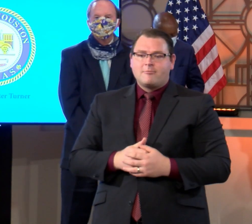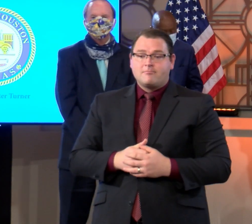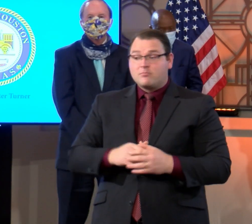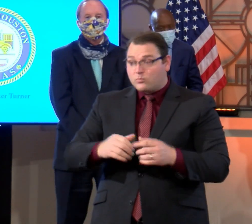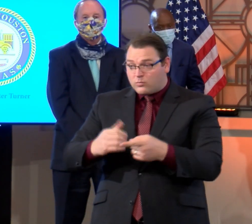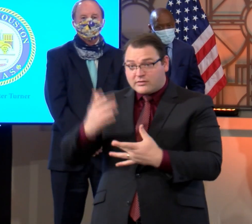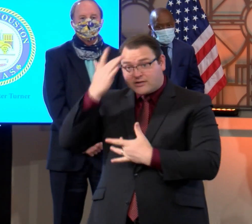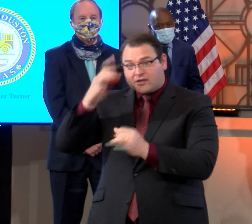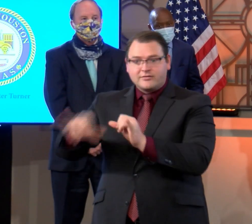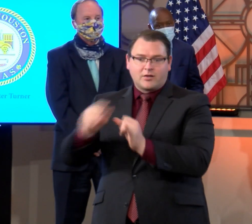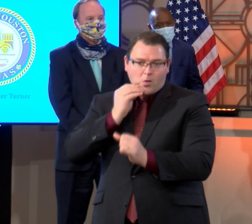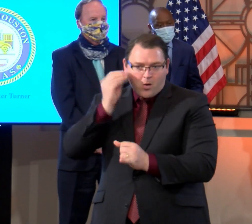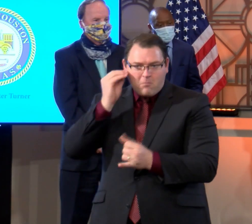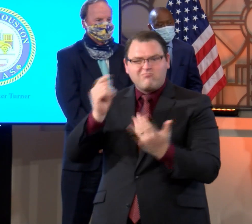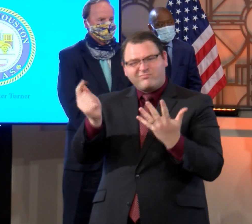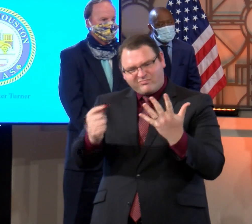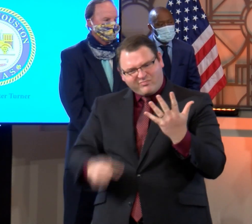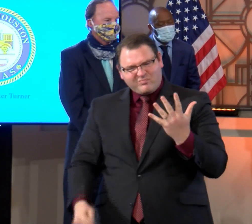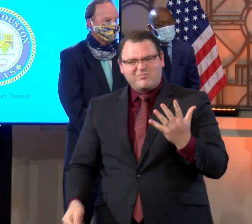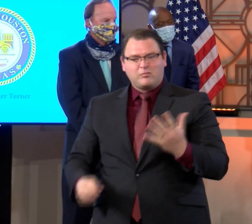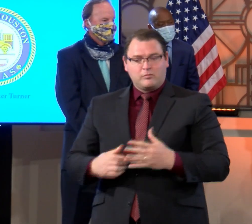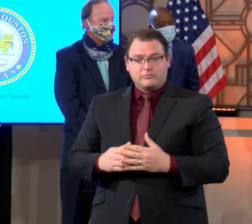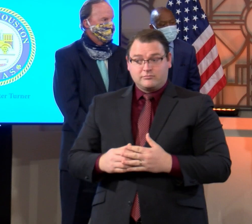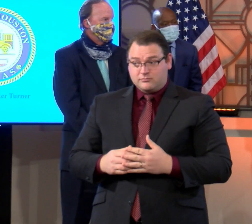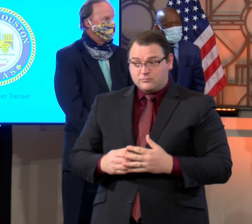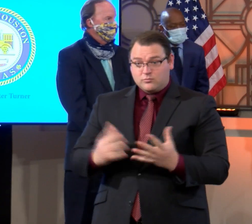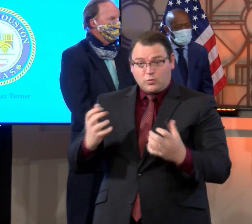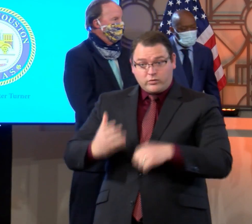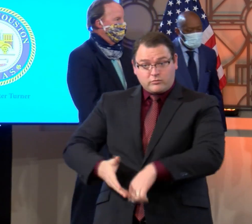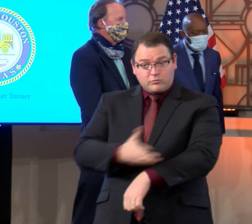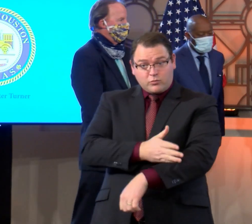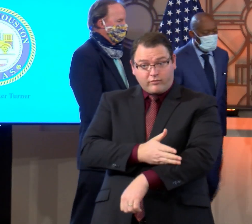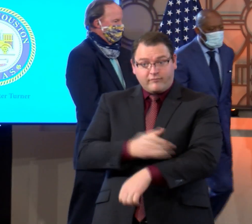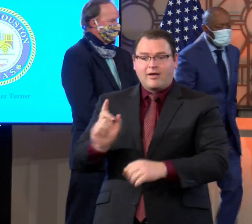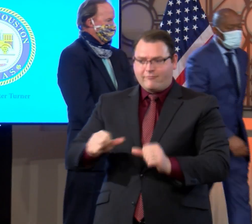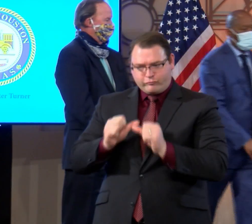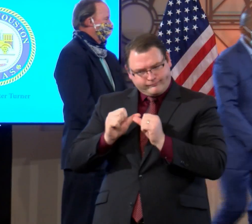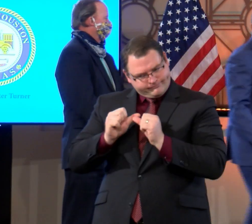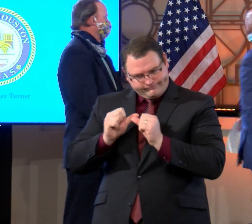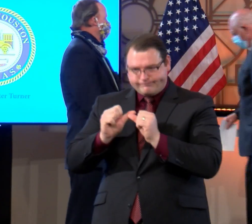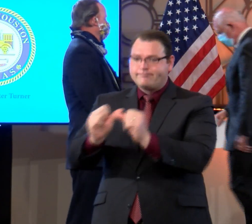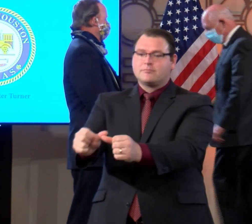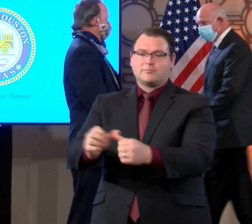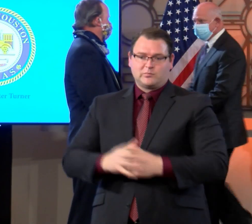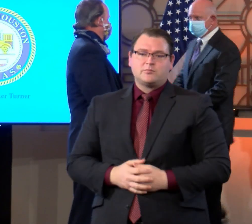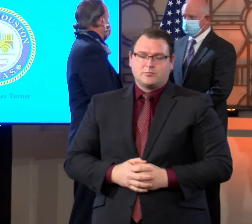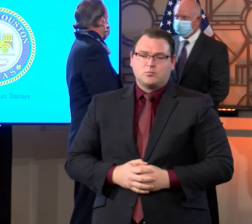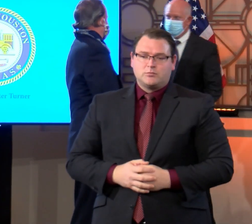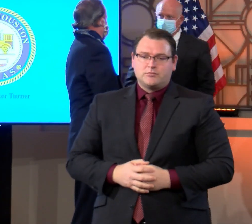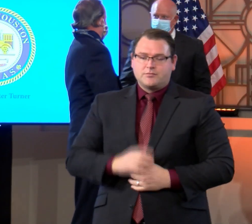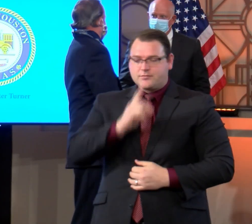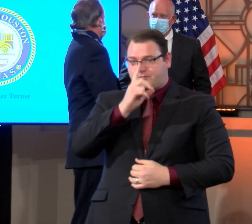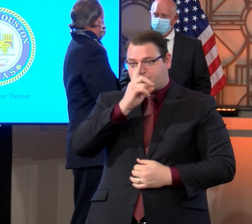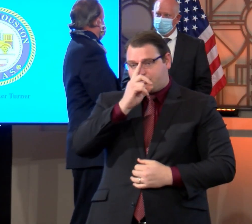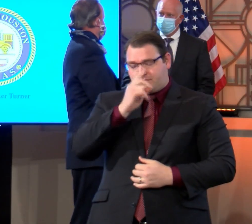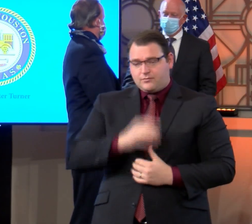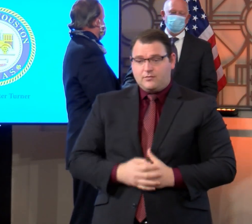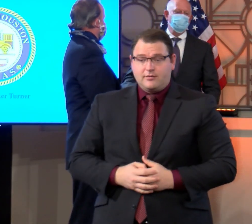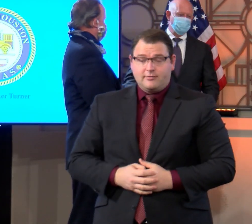those efforts if we don't want to run into trouble in the short time. Thank you, Dr. Burton. Chief Pena. Thank